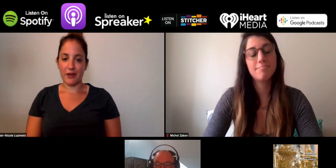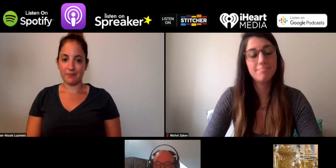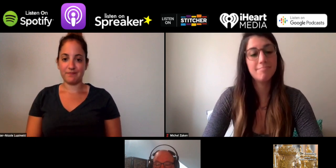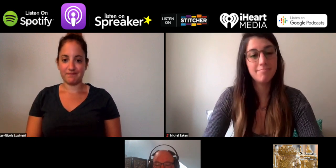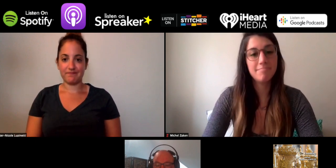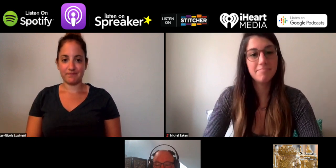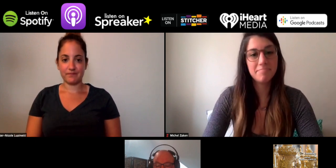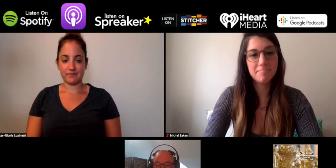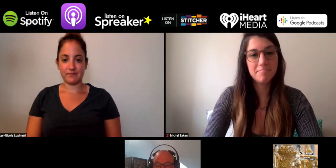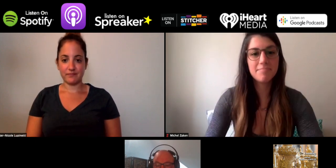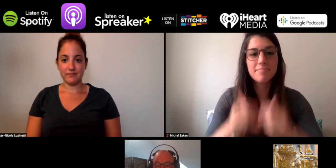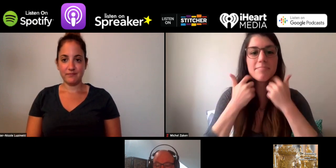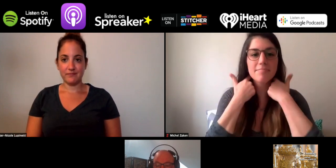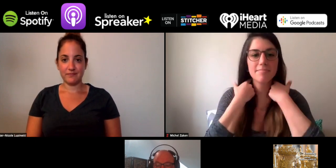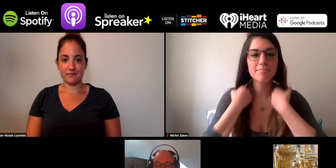Right.